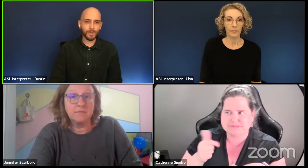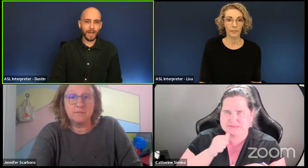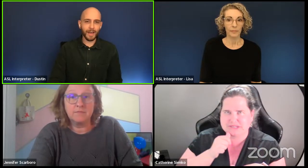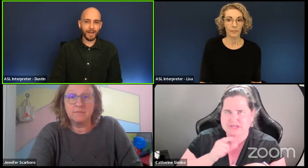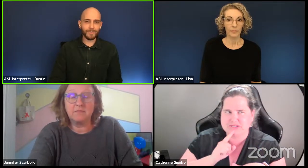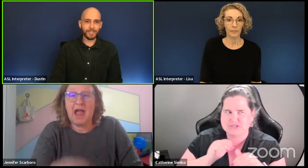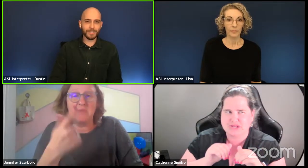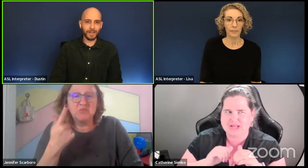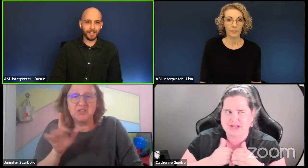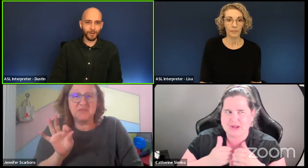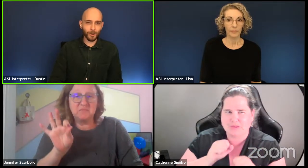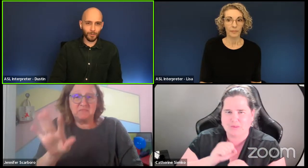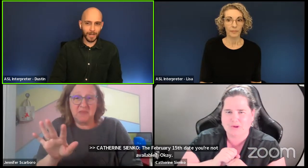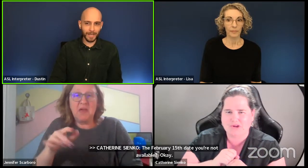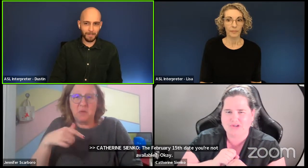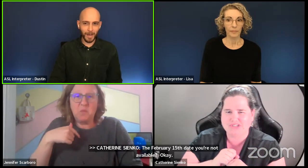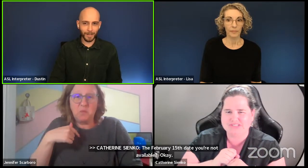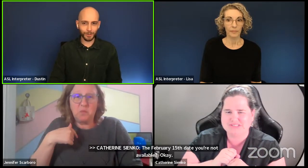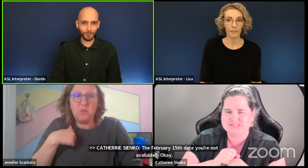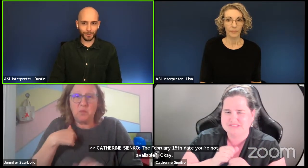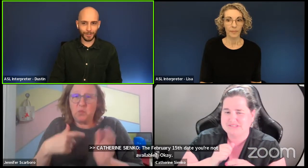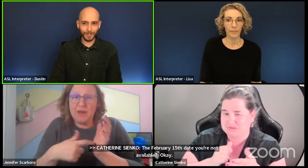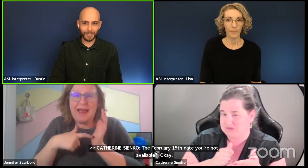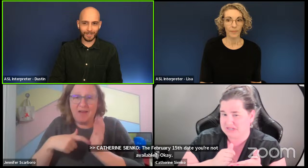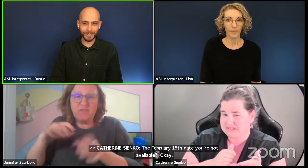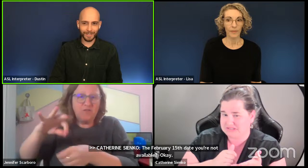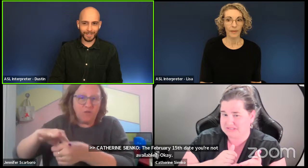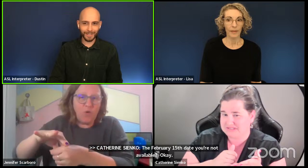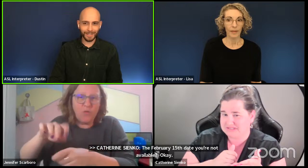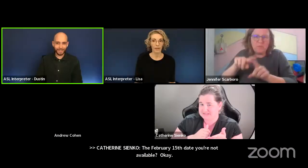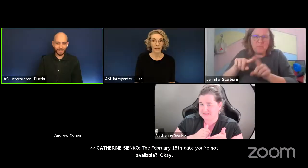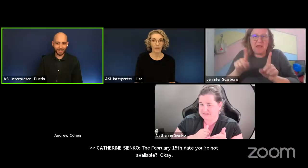All right, so we have a second already. I'm not sure.